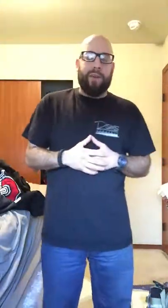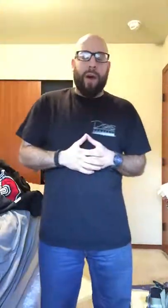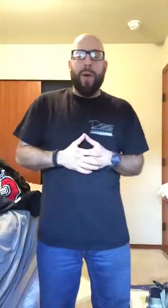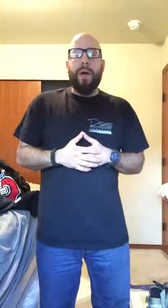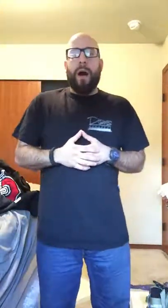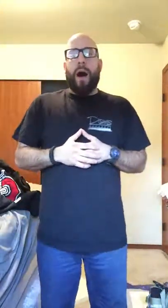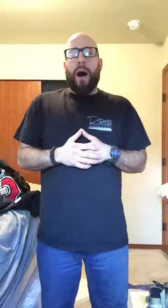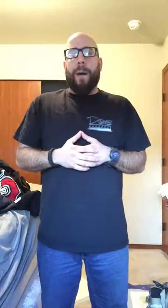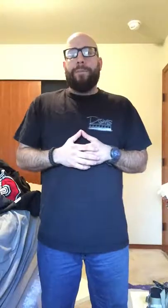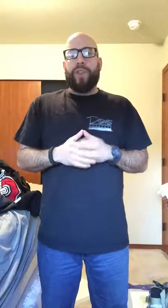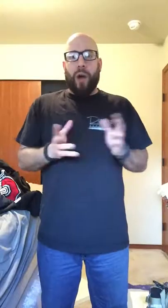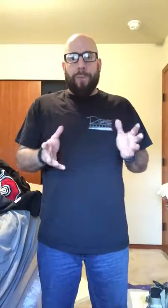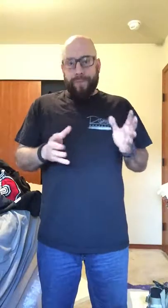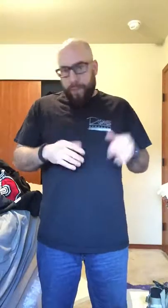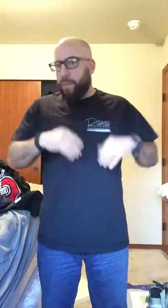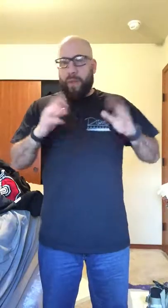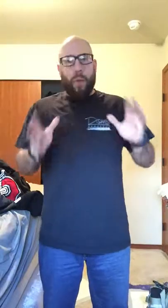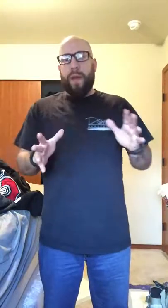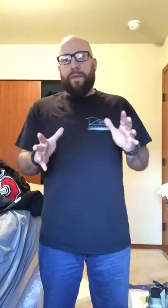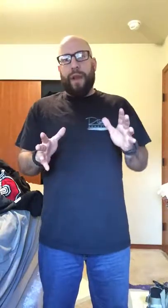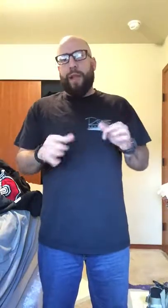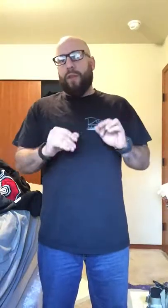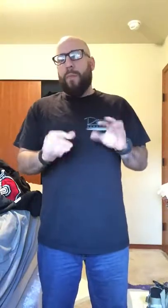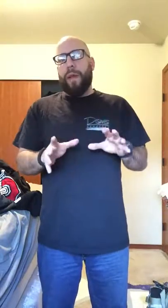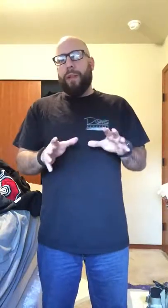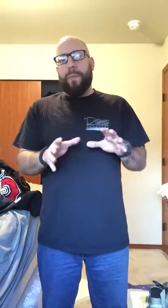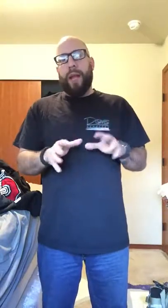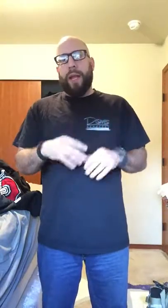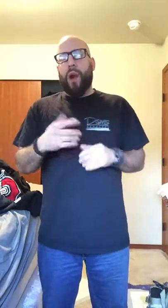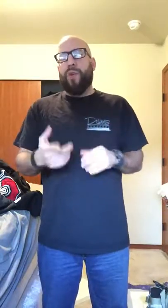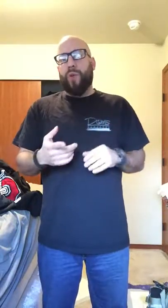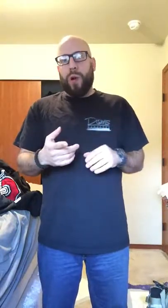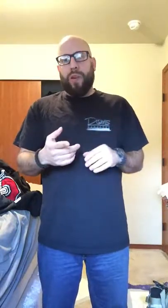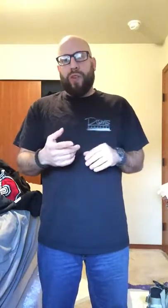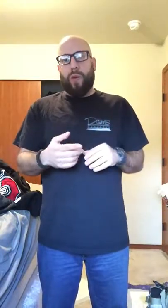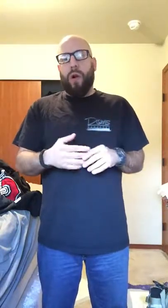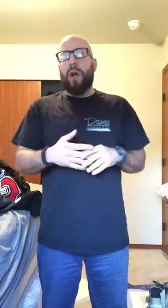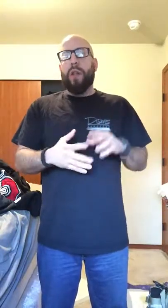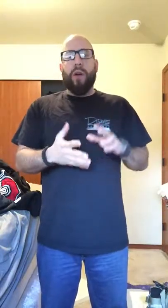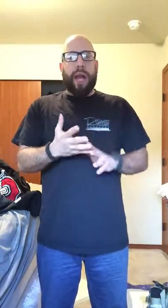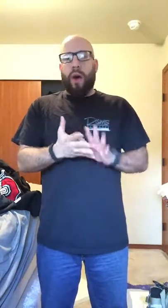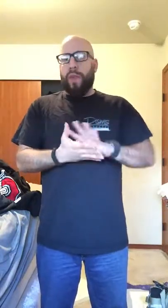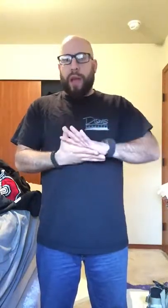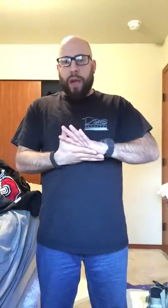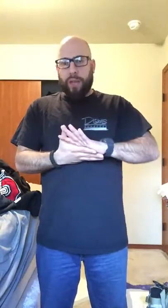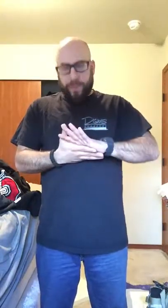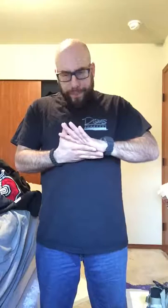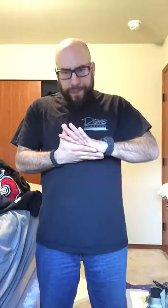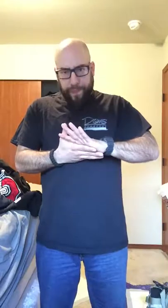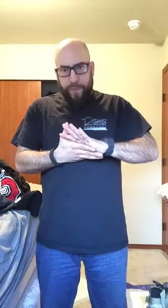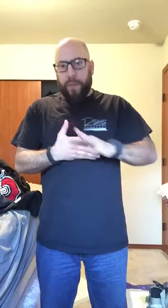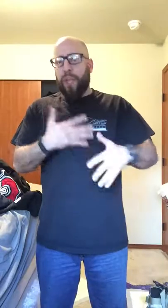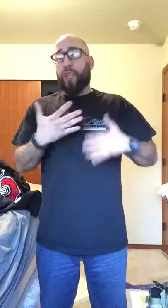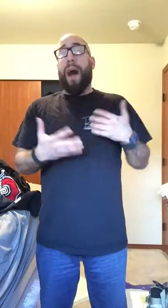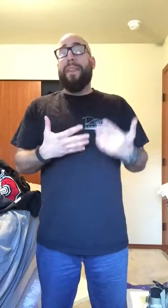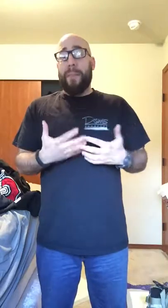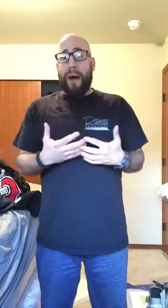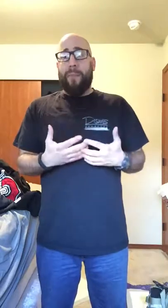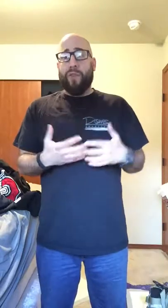So don't be afraid. Don't be intimidated. Go into a gun store. Look at all the guns. Try them out. Most places